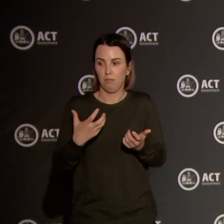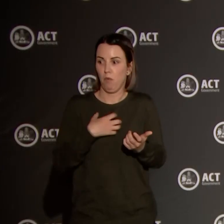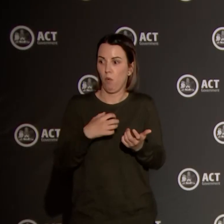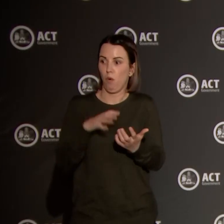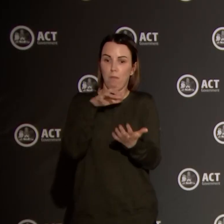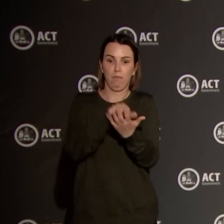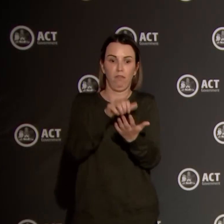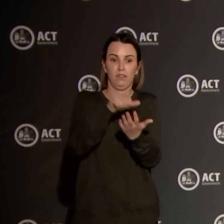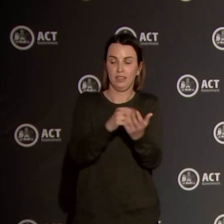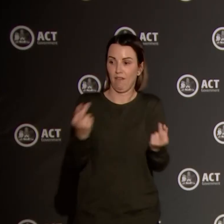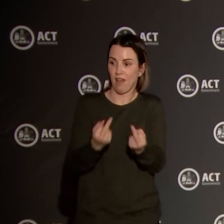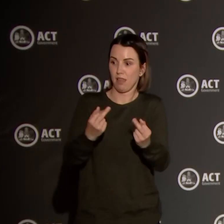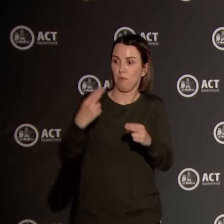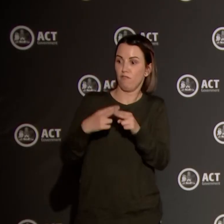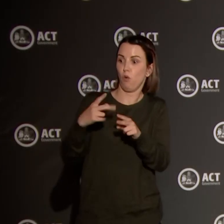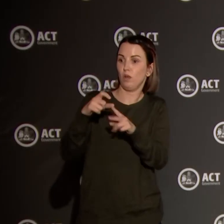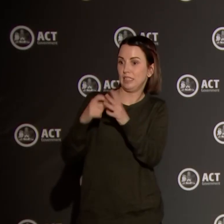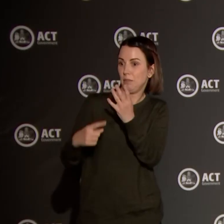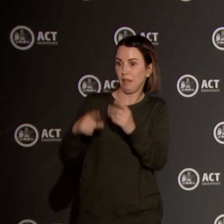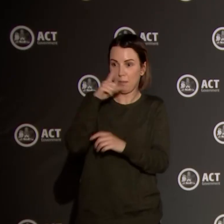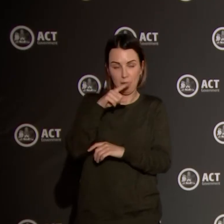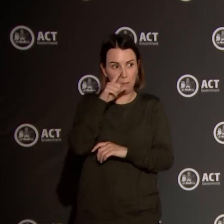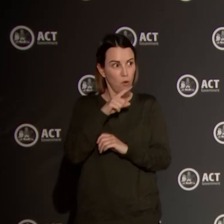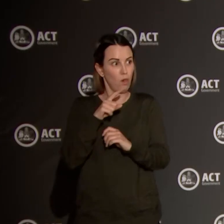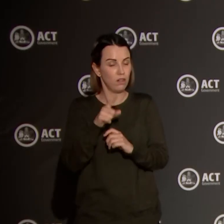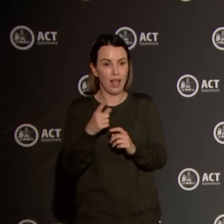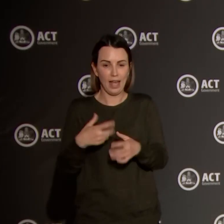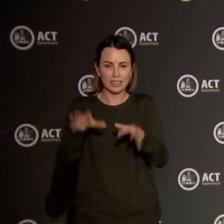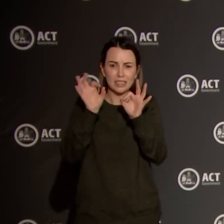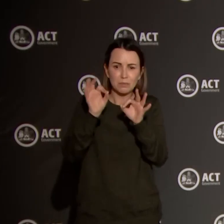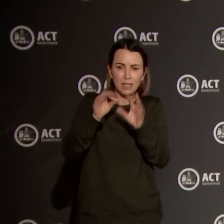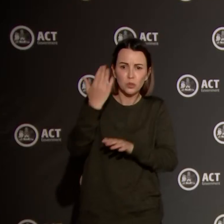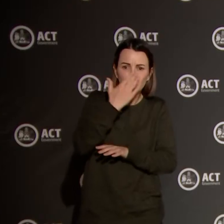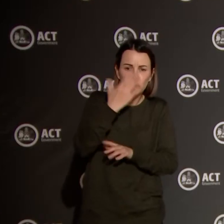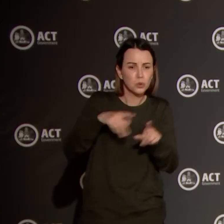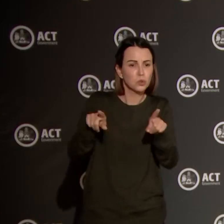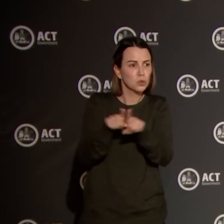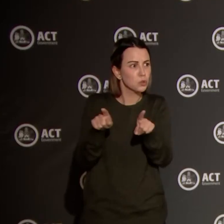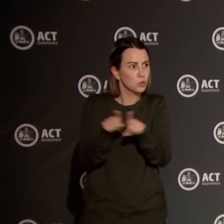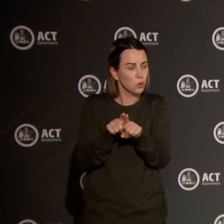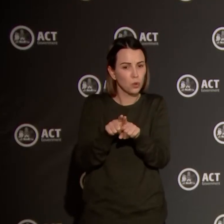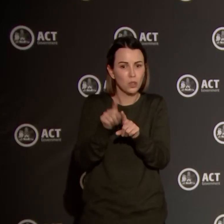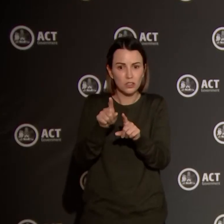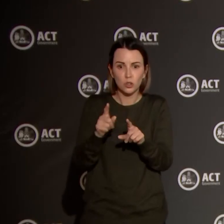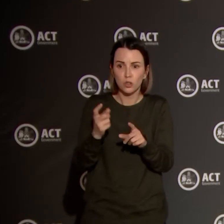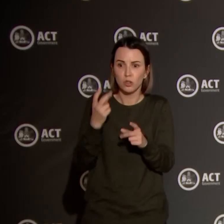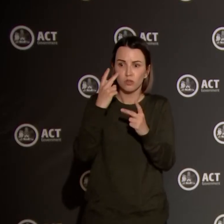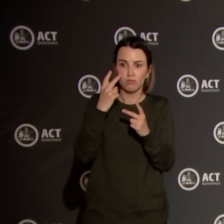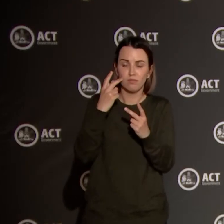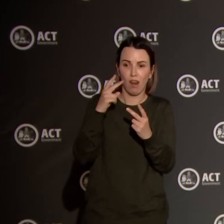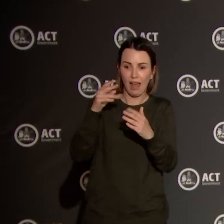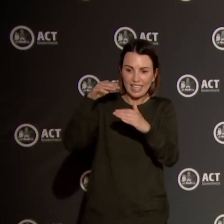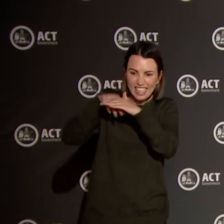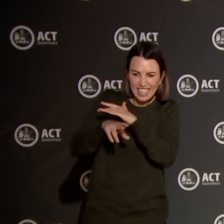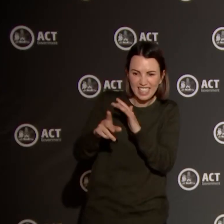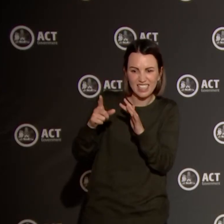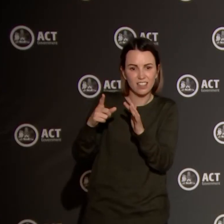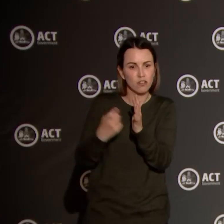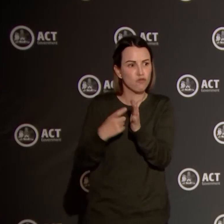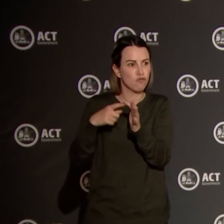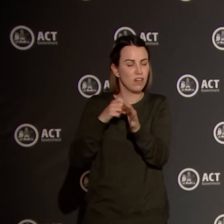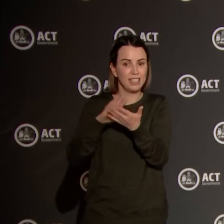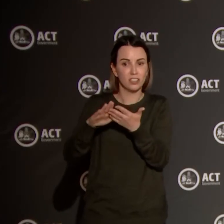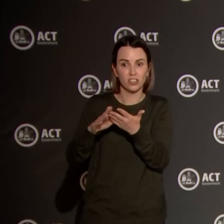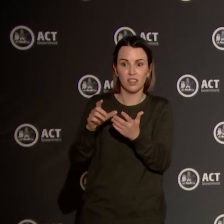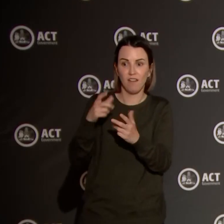Clinic. We've conducted vaccination clinics at specialist schools, and we've worked with the Commonwealth and other partners to boost in-reach